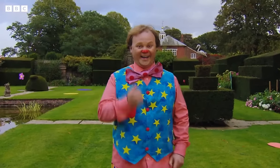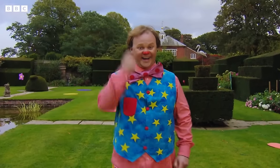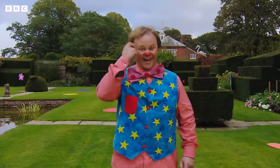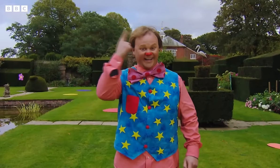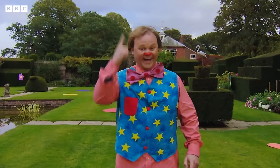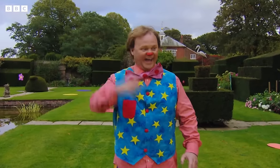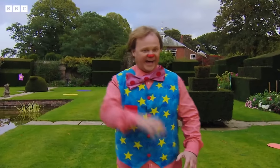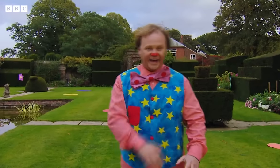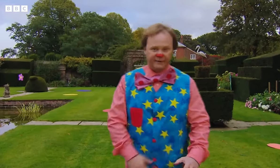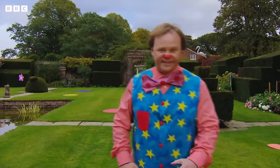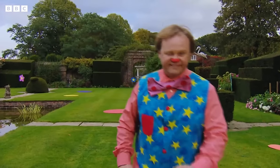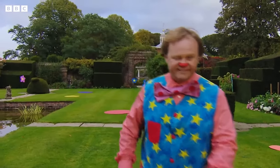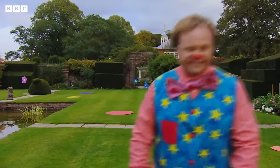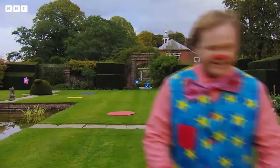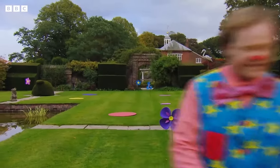Good idea.